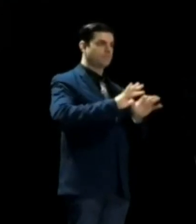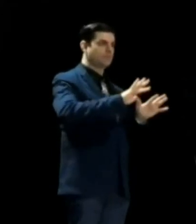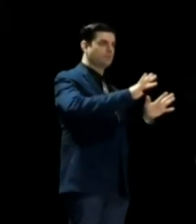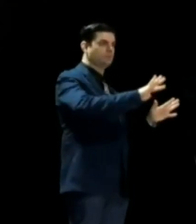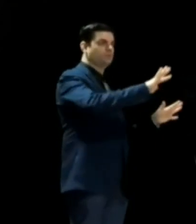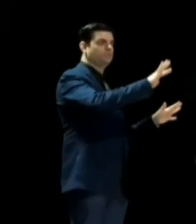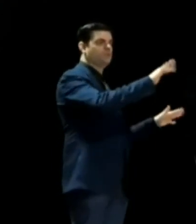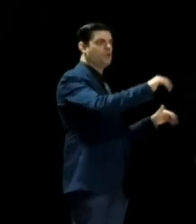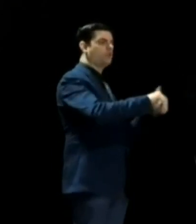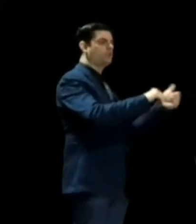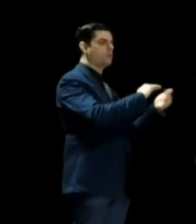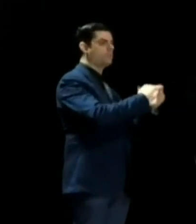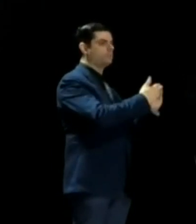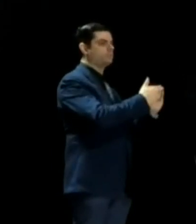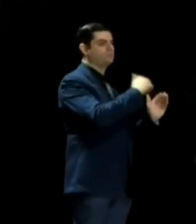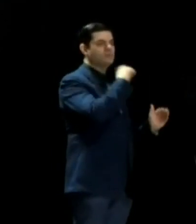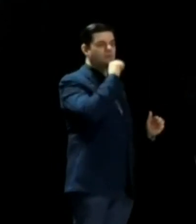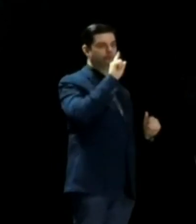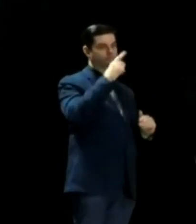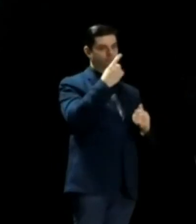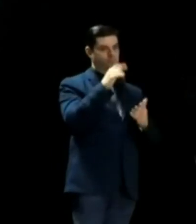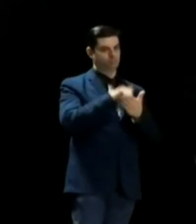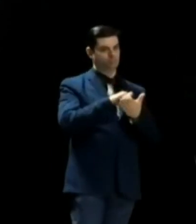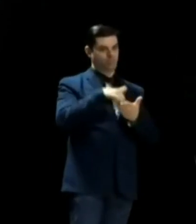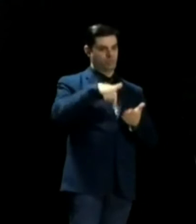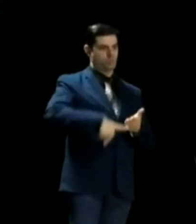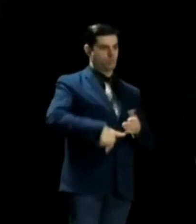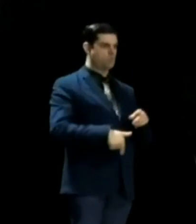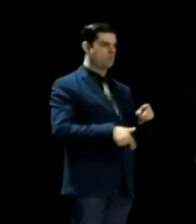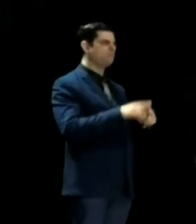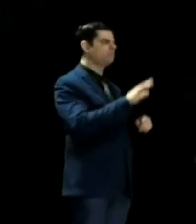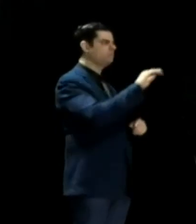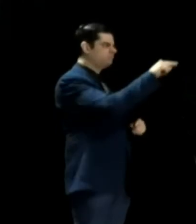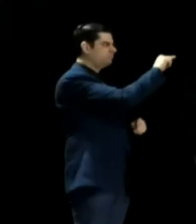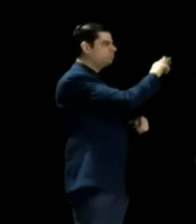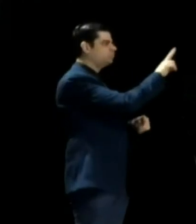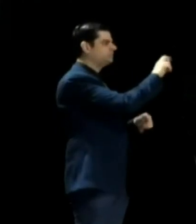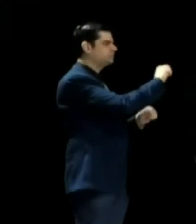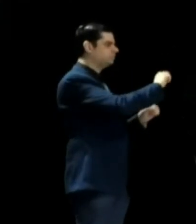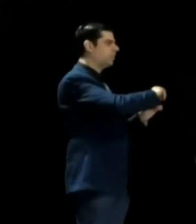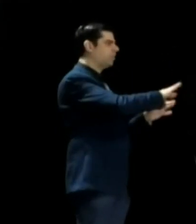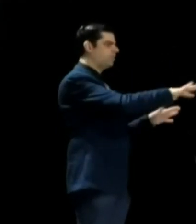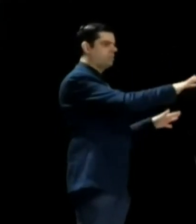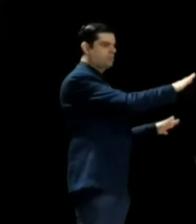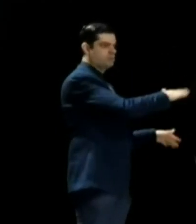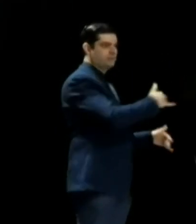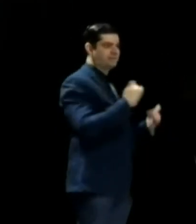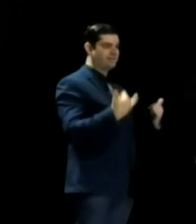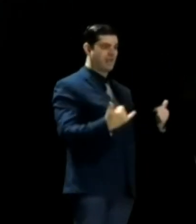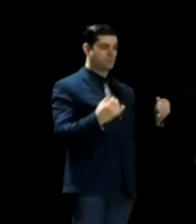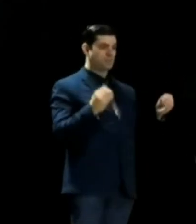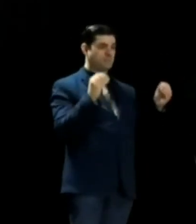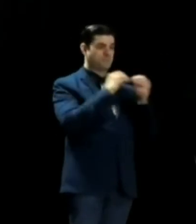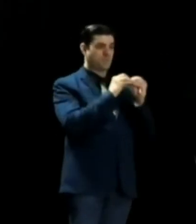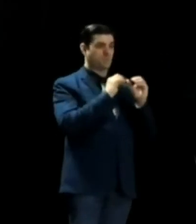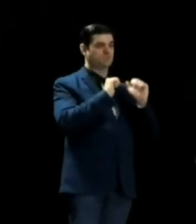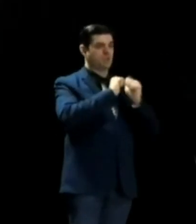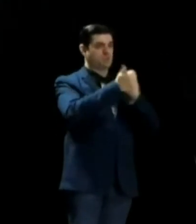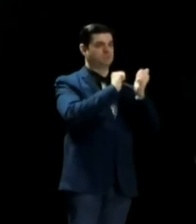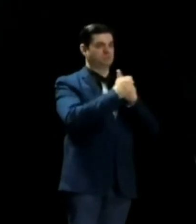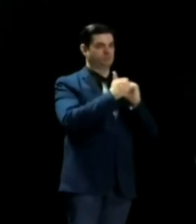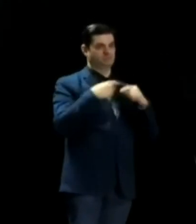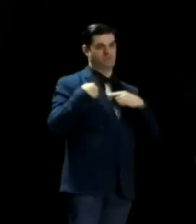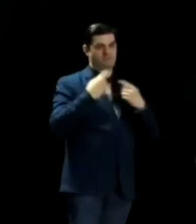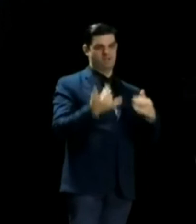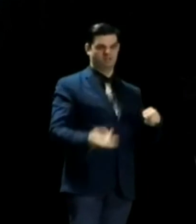experiencing the same things we've been experiencing. There's more competition now than there ever has been. This is still a big focus of the EOC